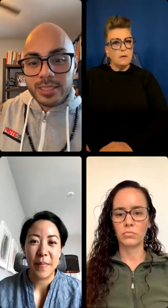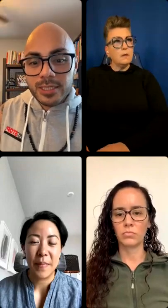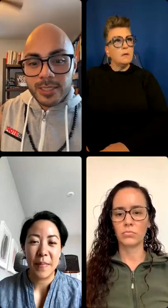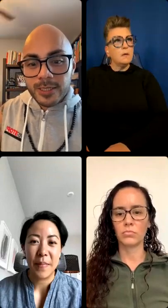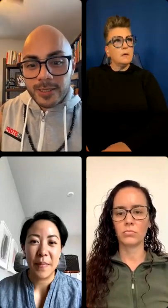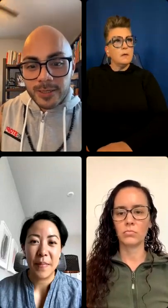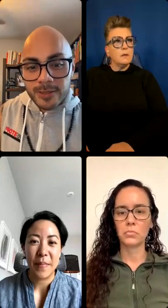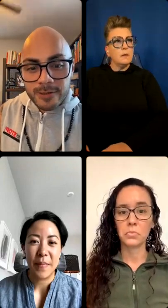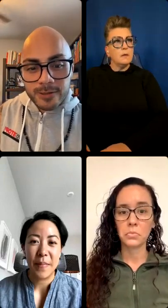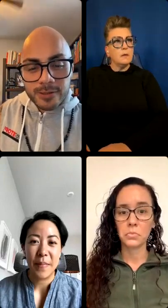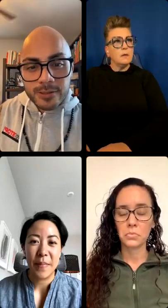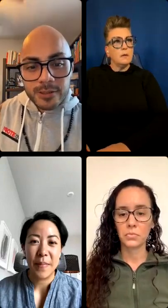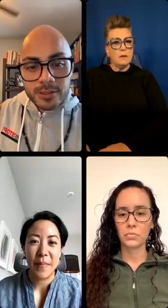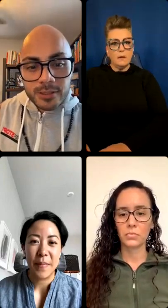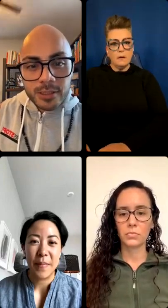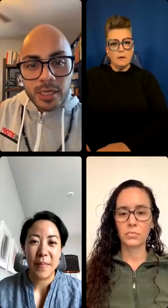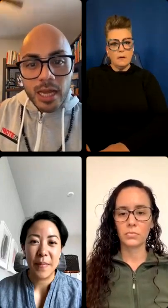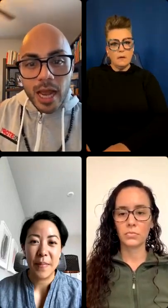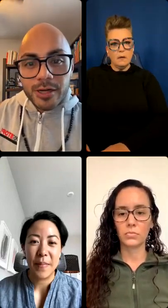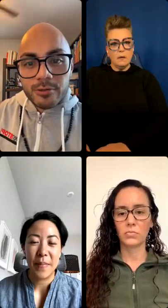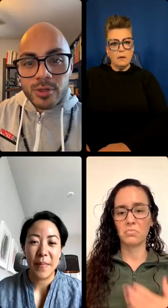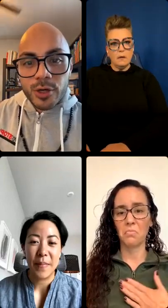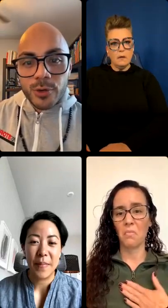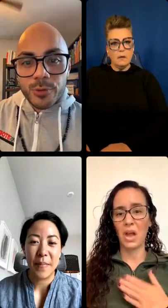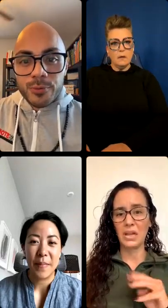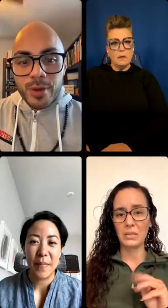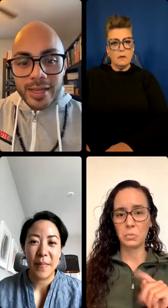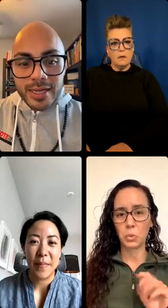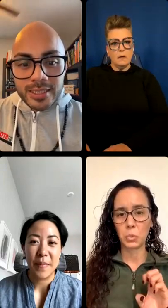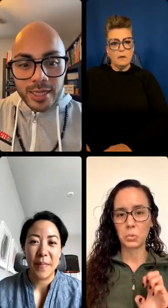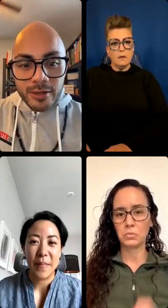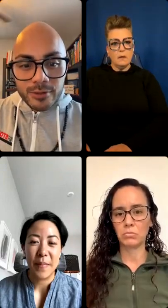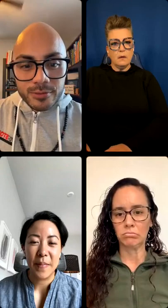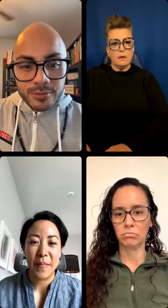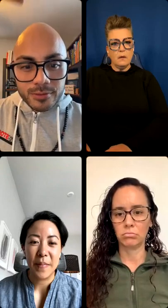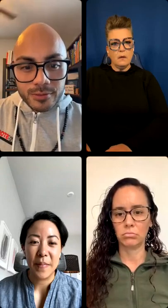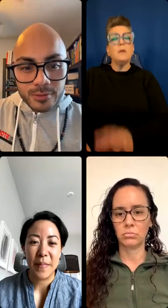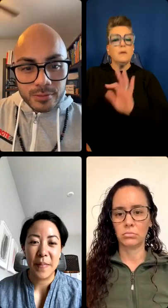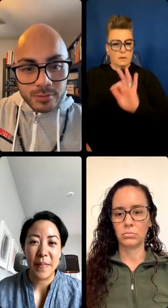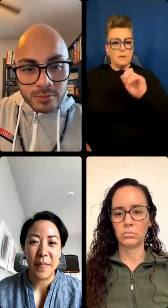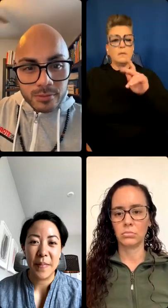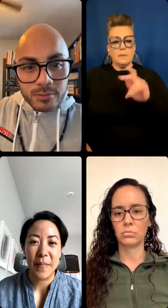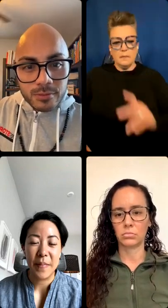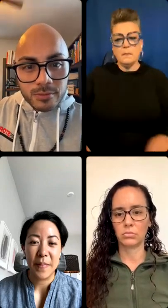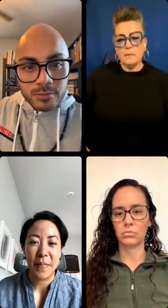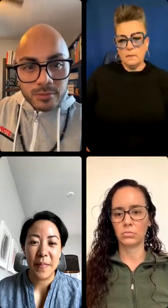Let me see. I don't know. I can't tell.